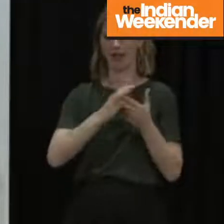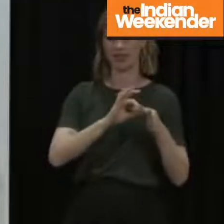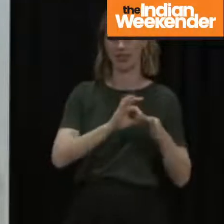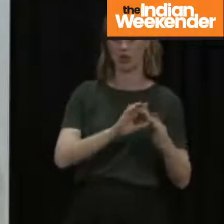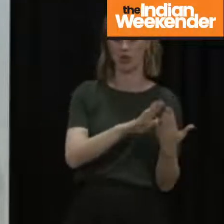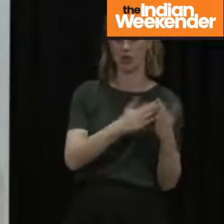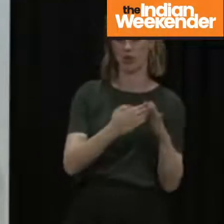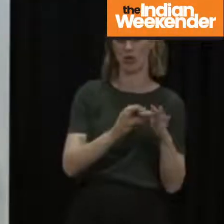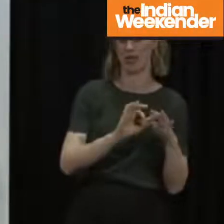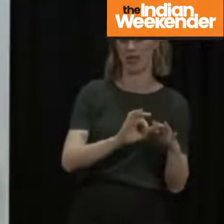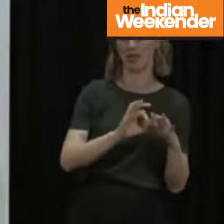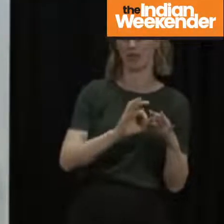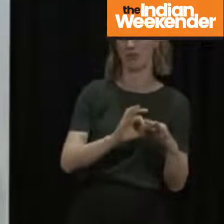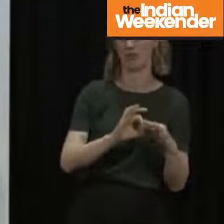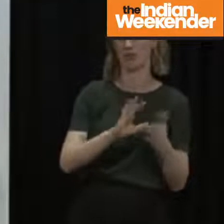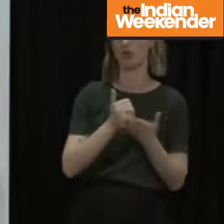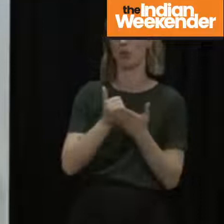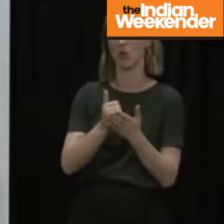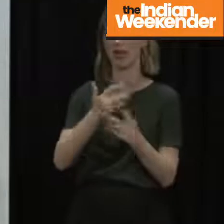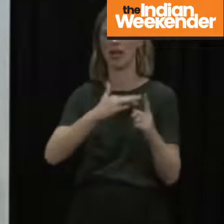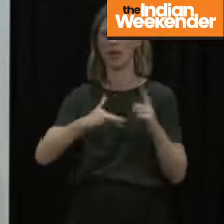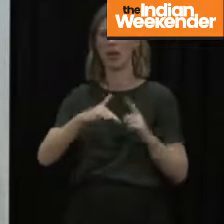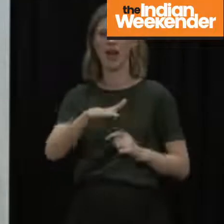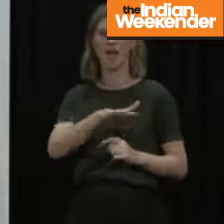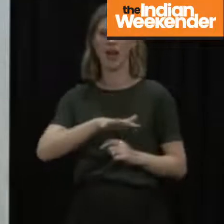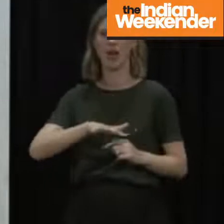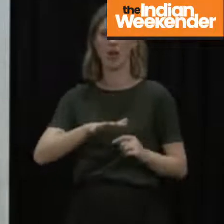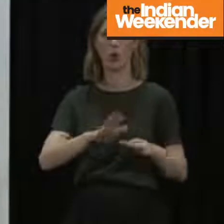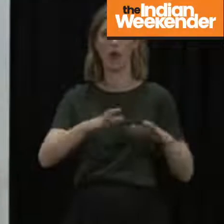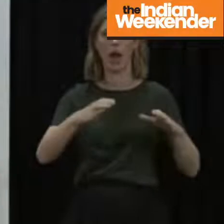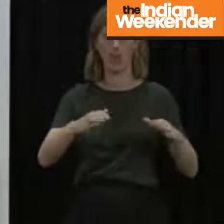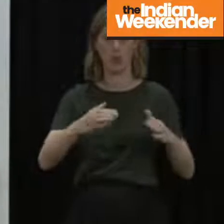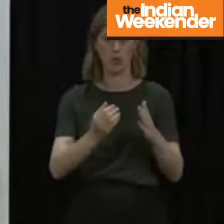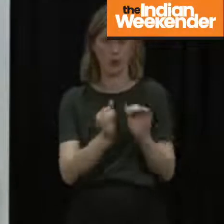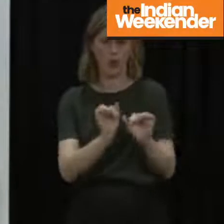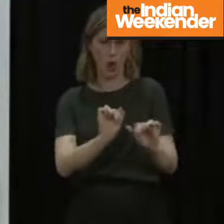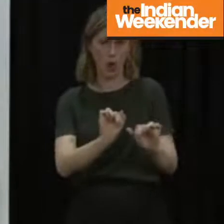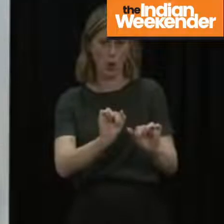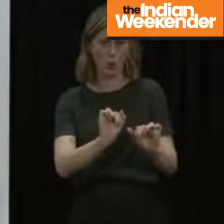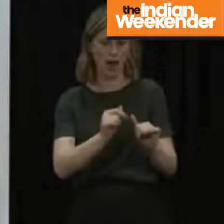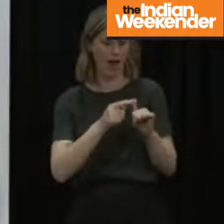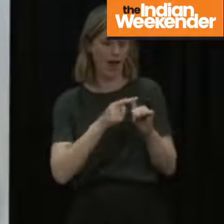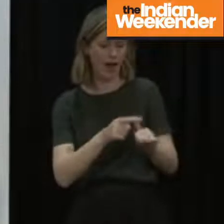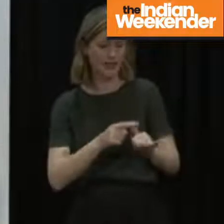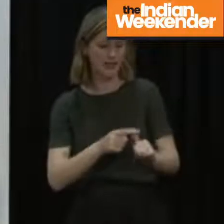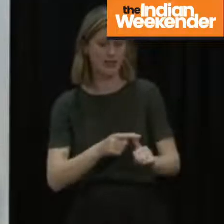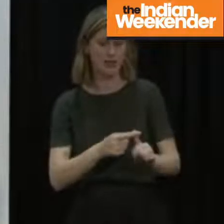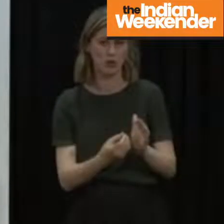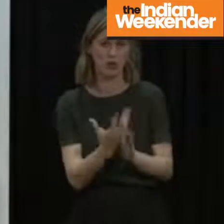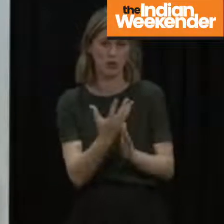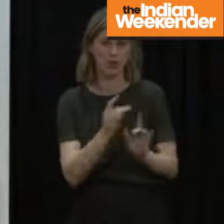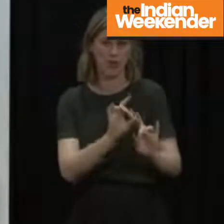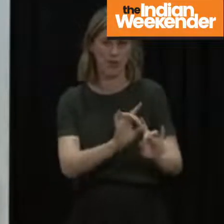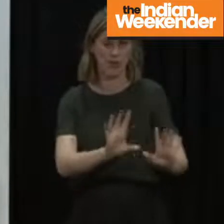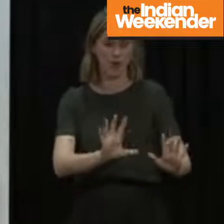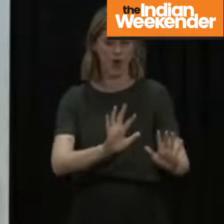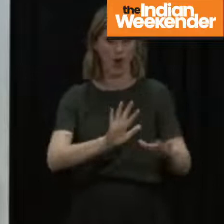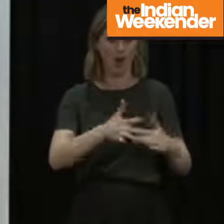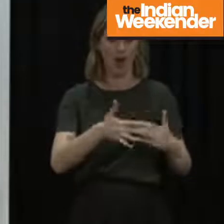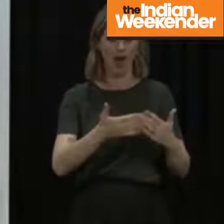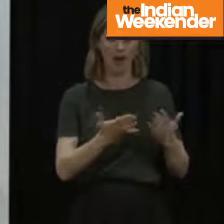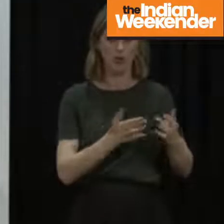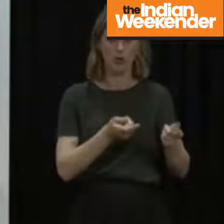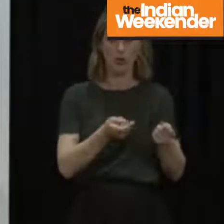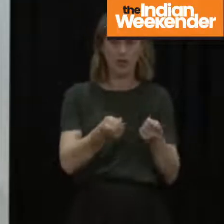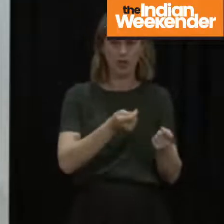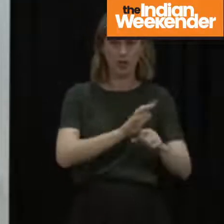engagement and supporting iwi, whānau and hapu to develop their own solutions in the way in which outbreaks are managed. So